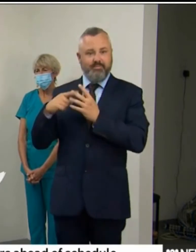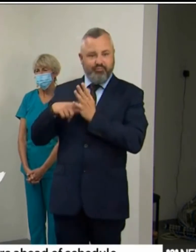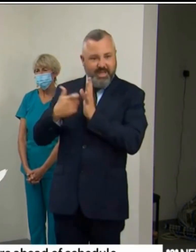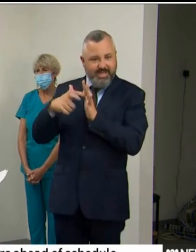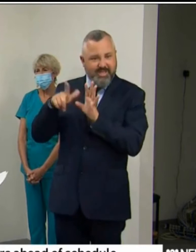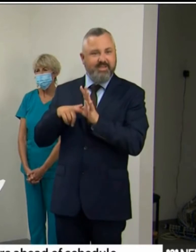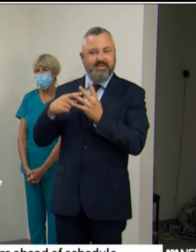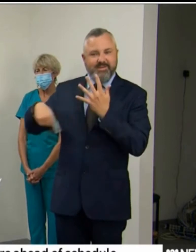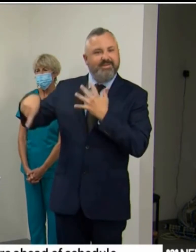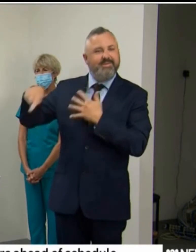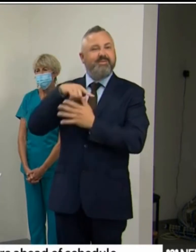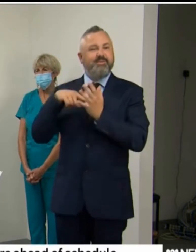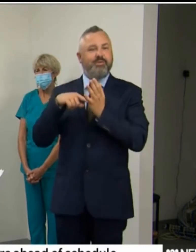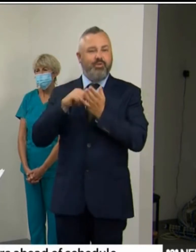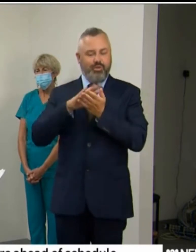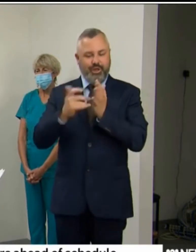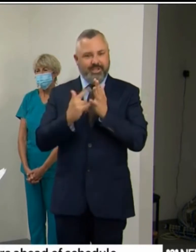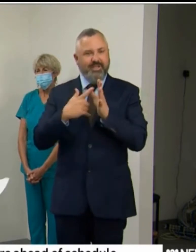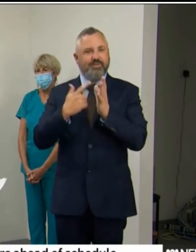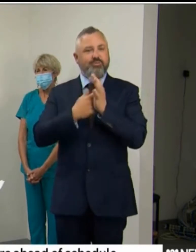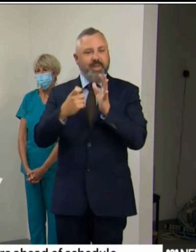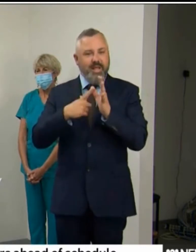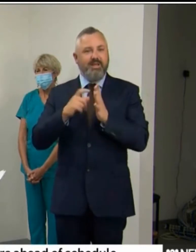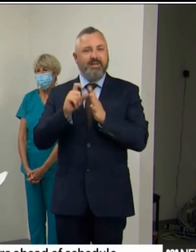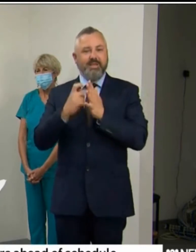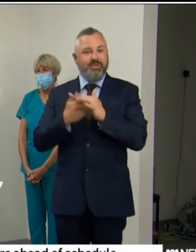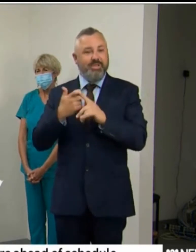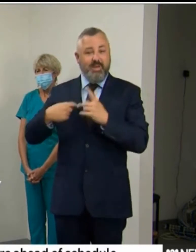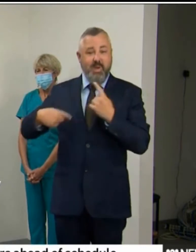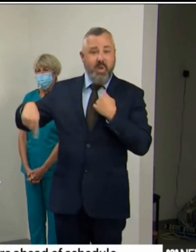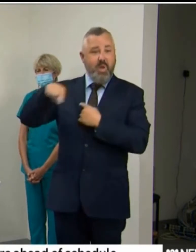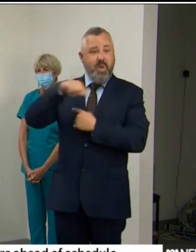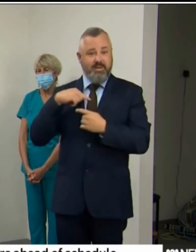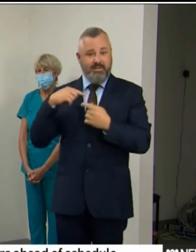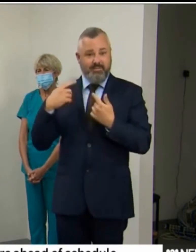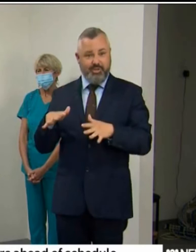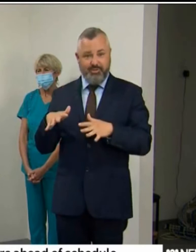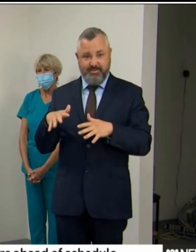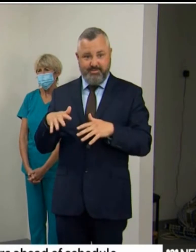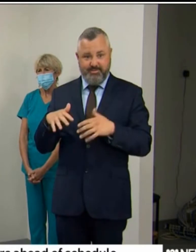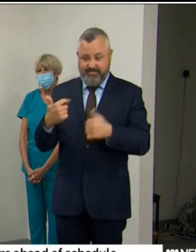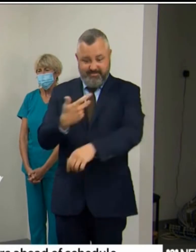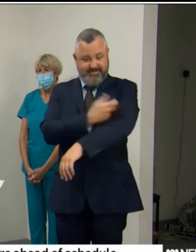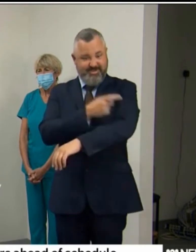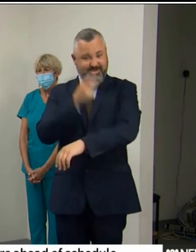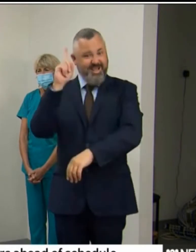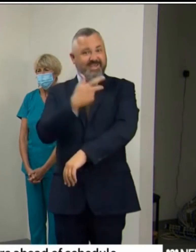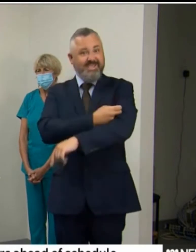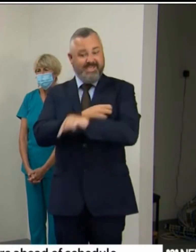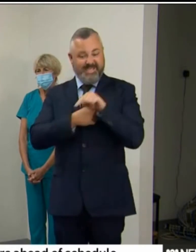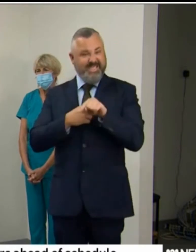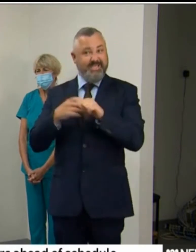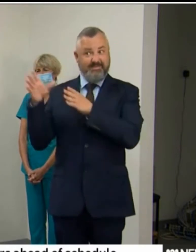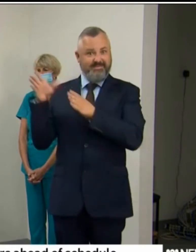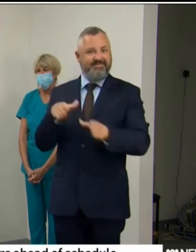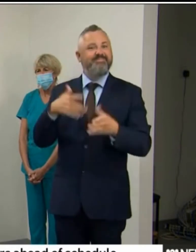Rebecca, Derek, we've all been vaccinated today